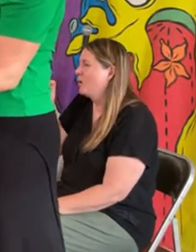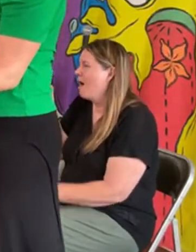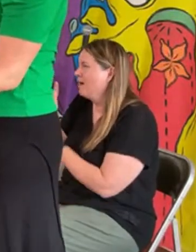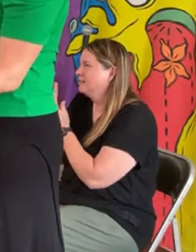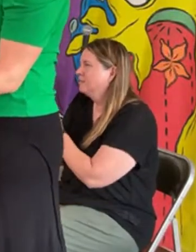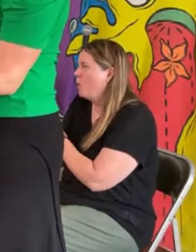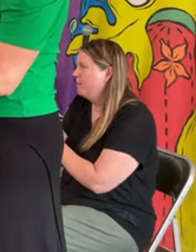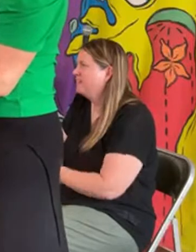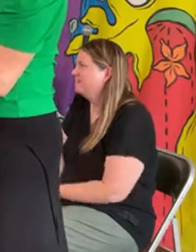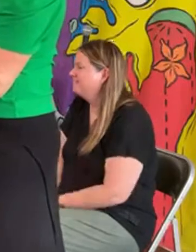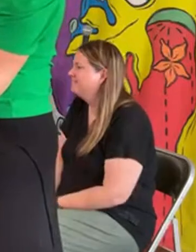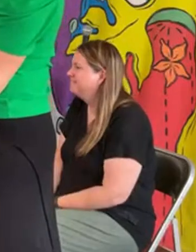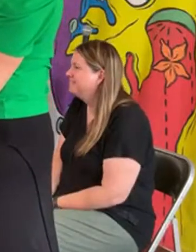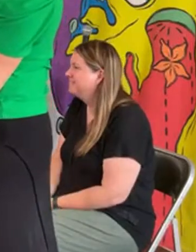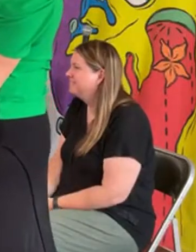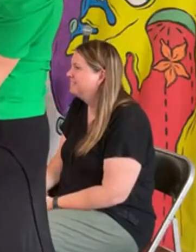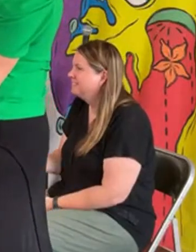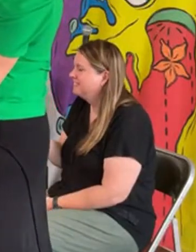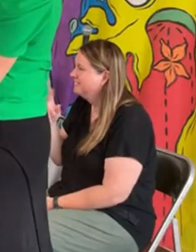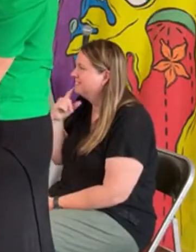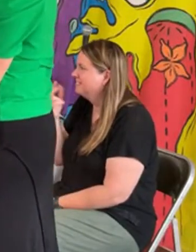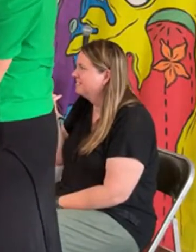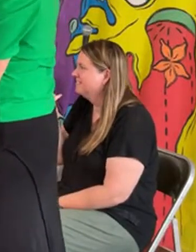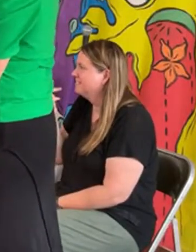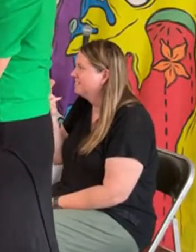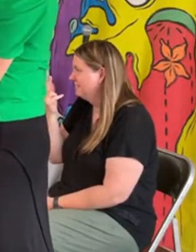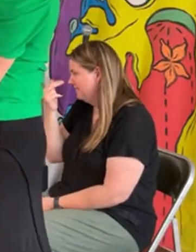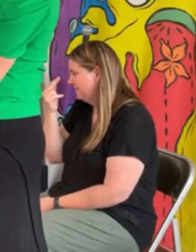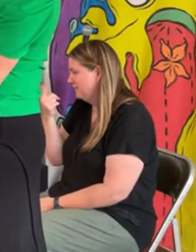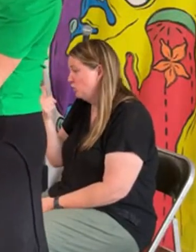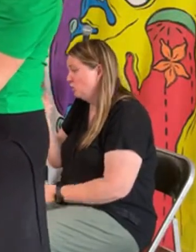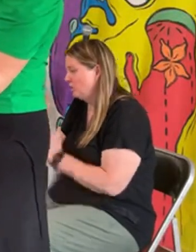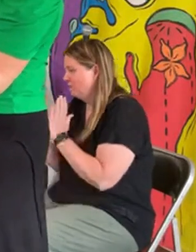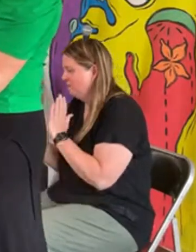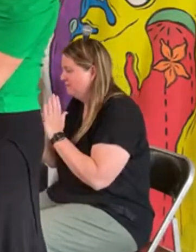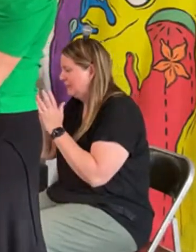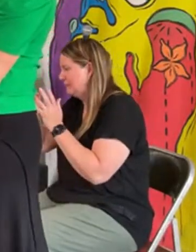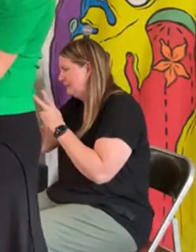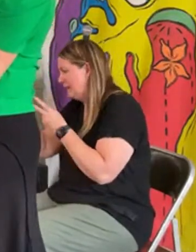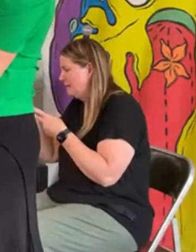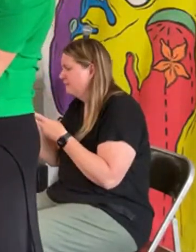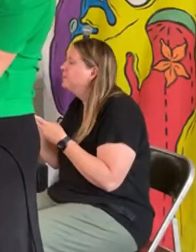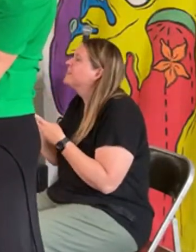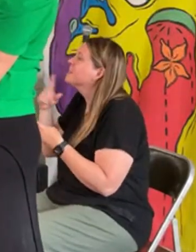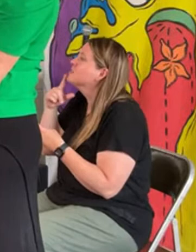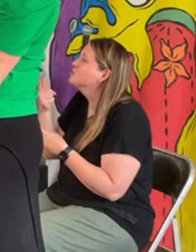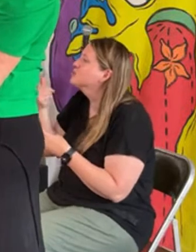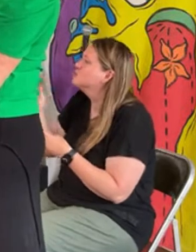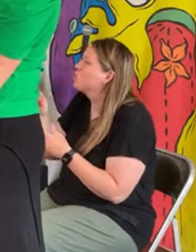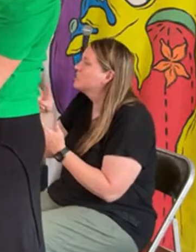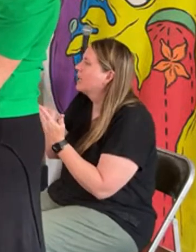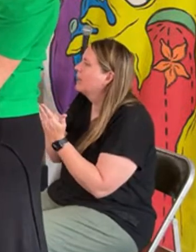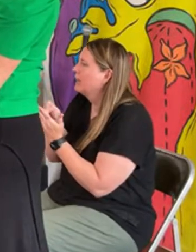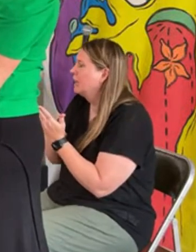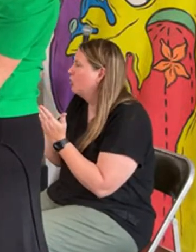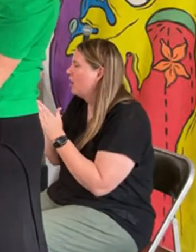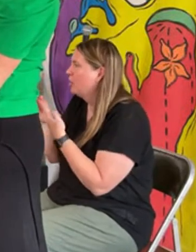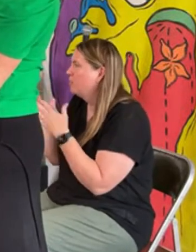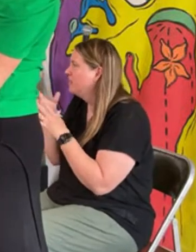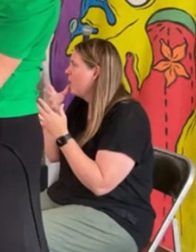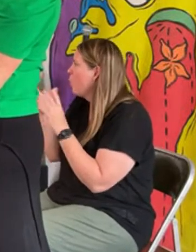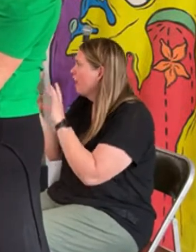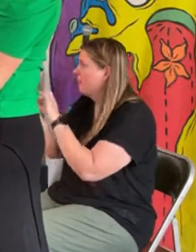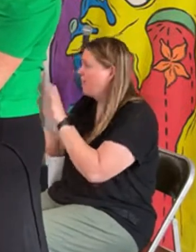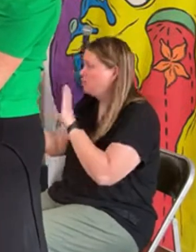it? Yeah, exactly. Well, Georgia's literary community doesn't easily want to let you go.